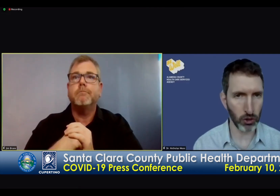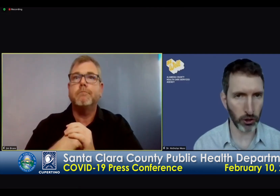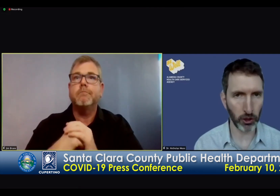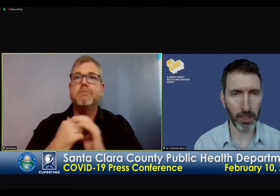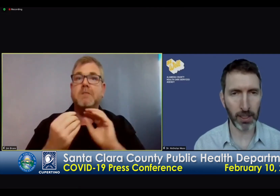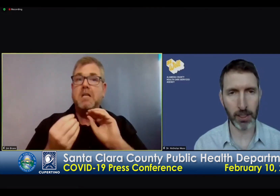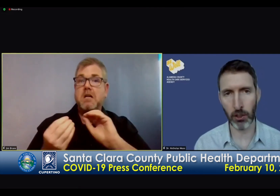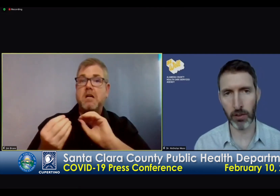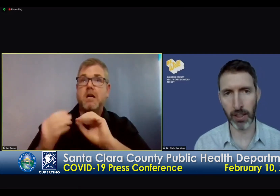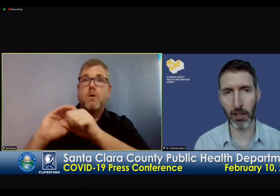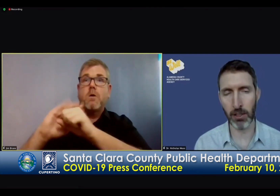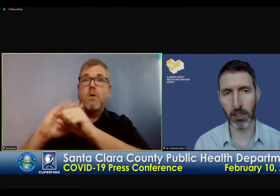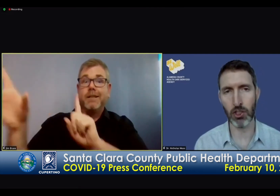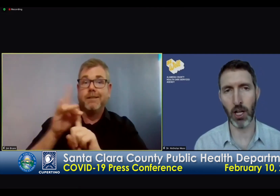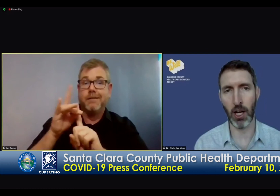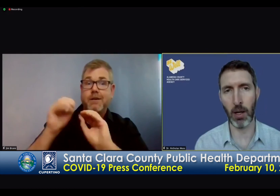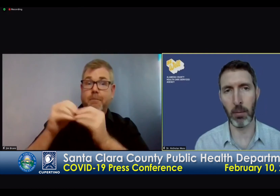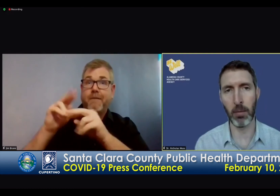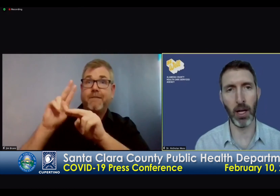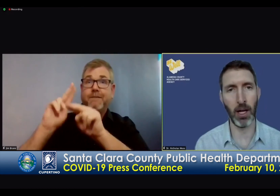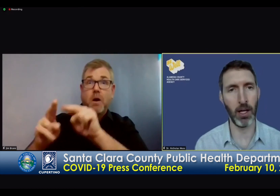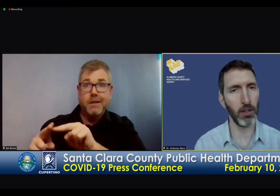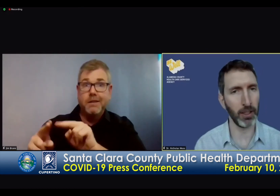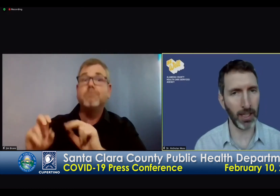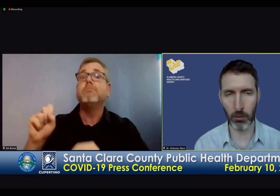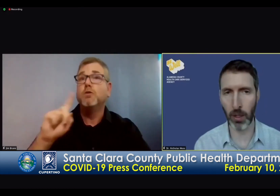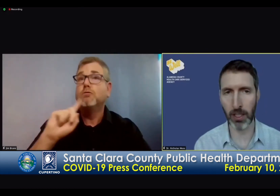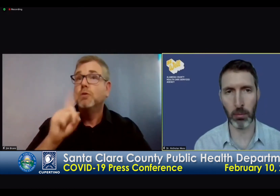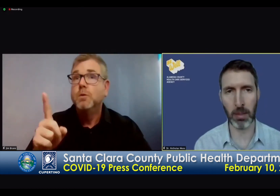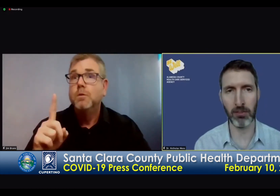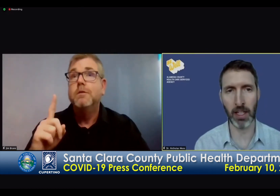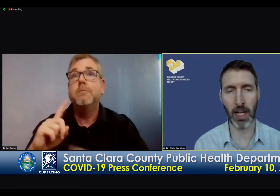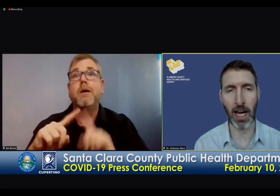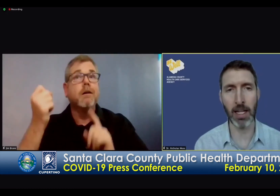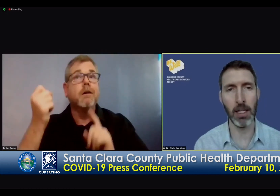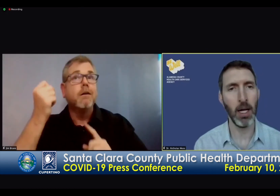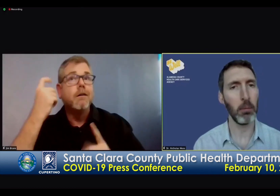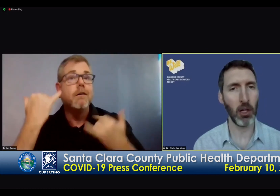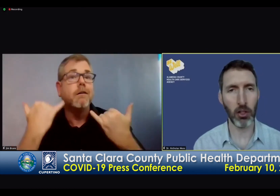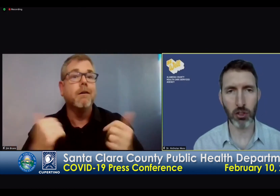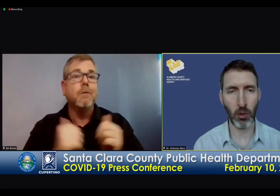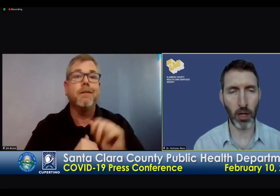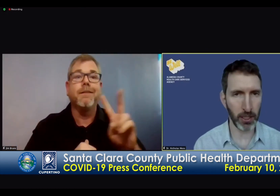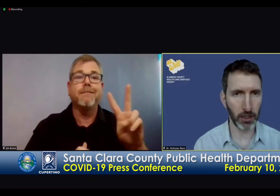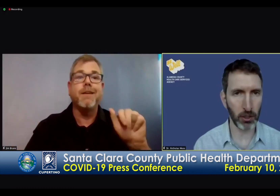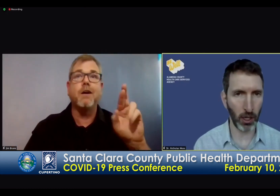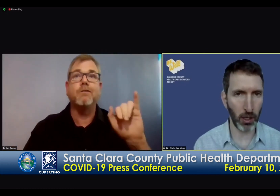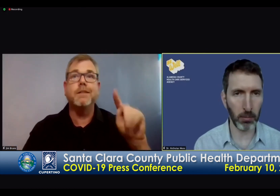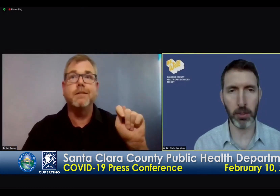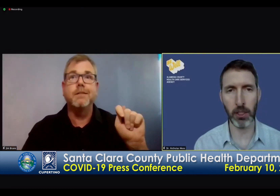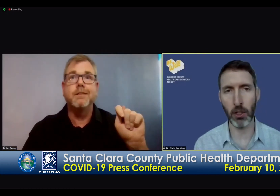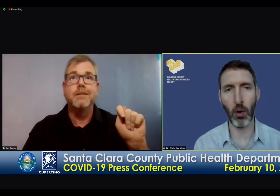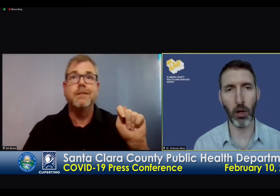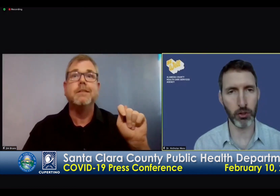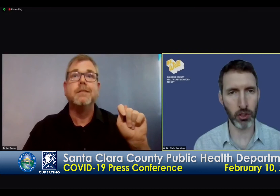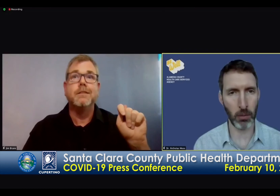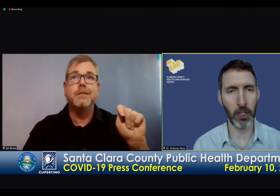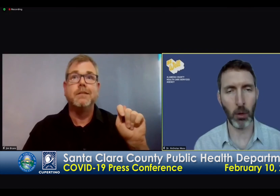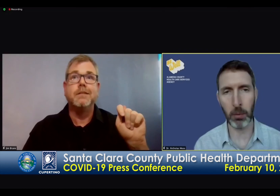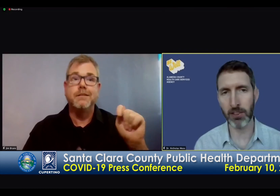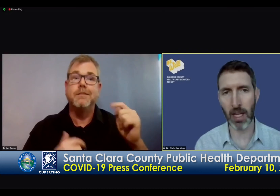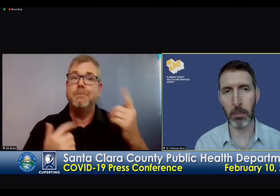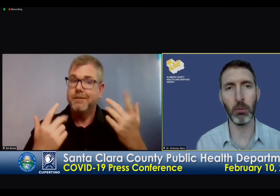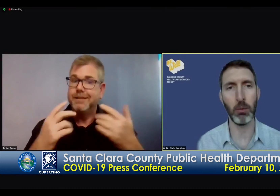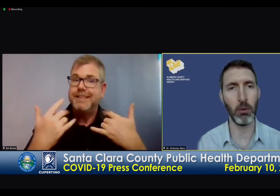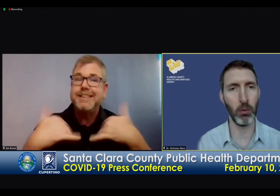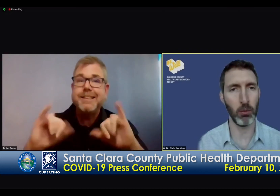is circulating here in the counties. Again, rates remain very high, but also I think, you know, although some reopening